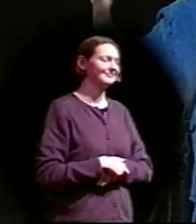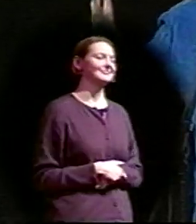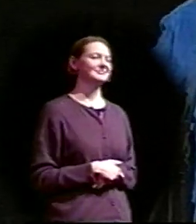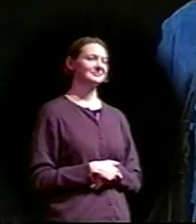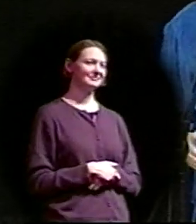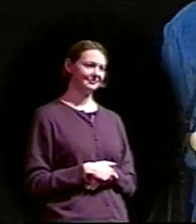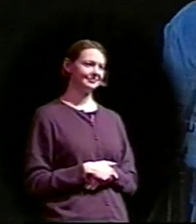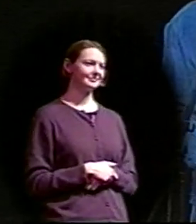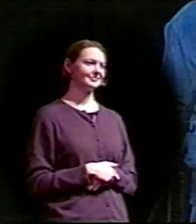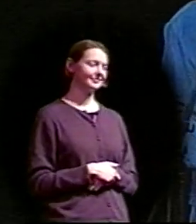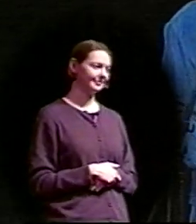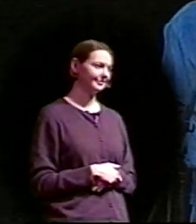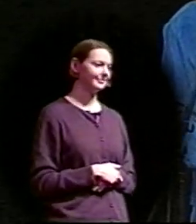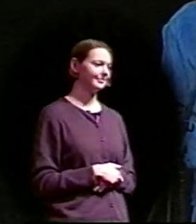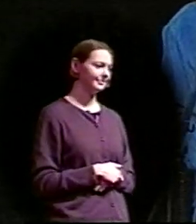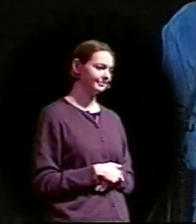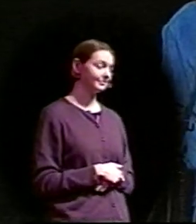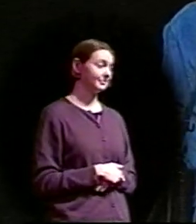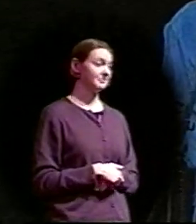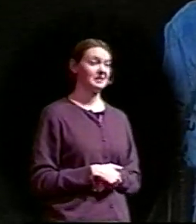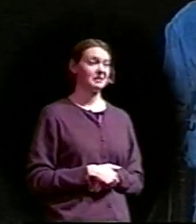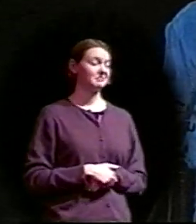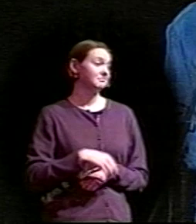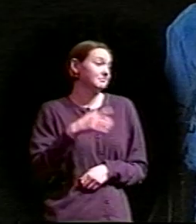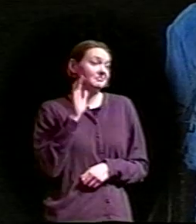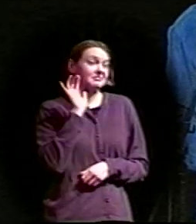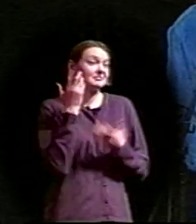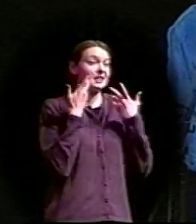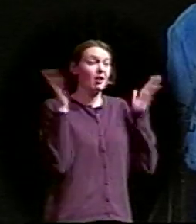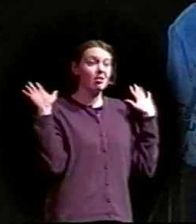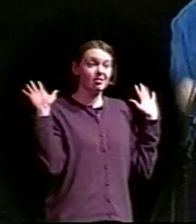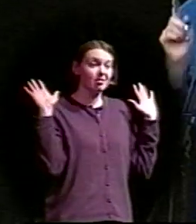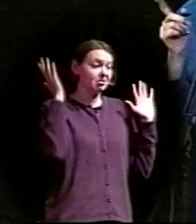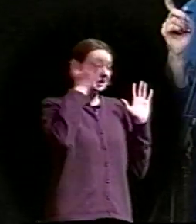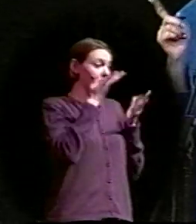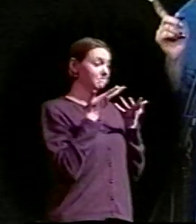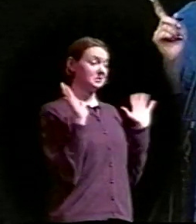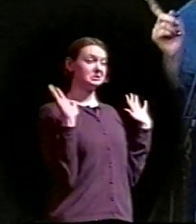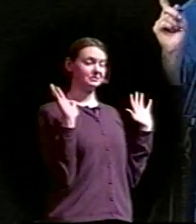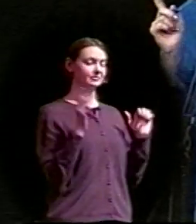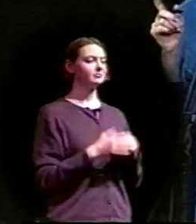That's all I ever heard from him. Point taken. A man of very few words.